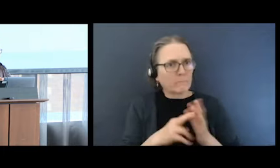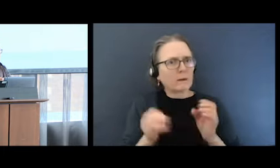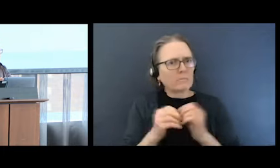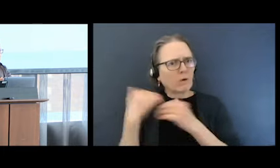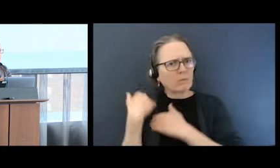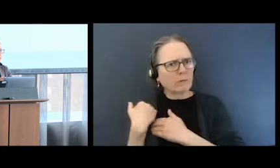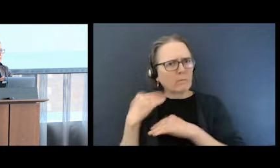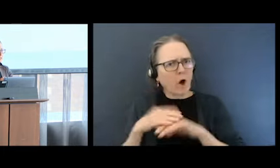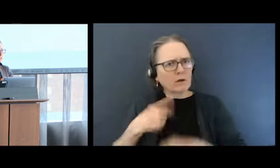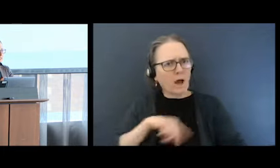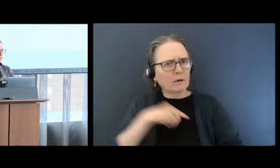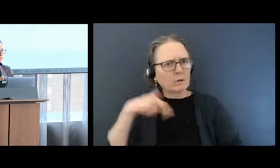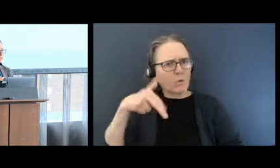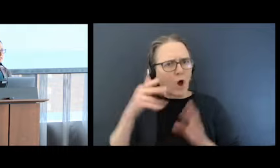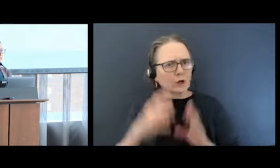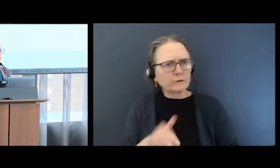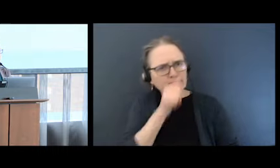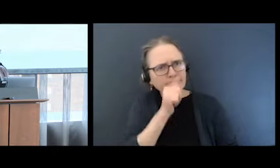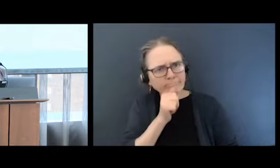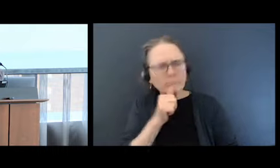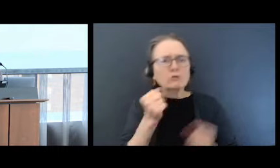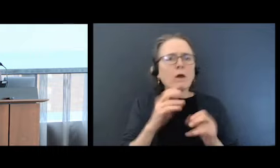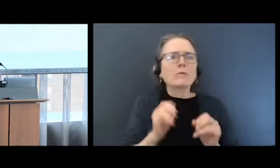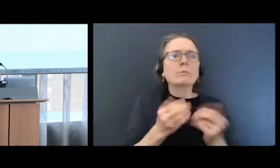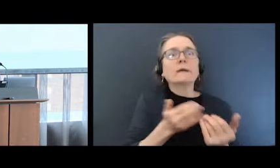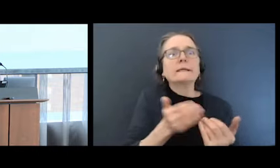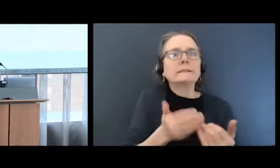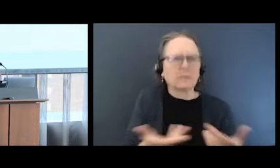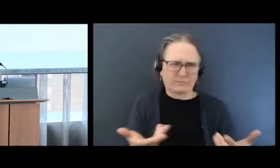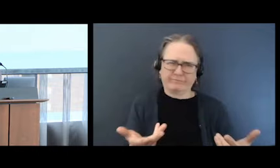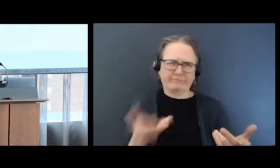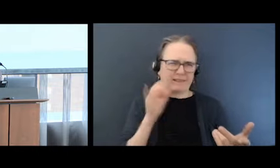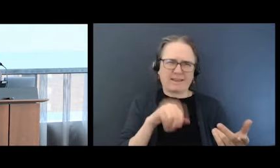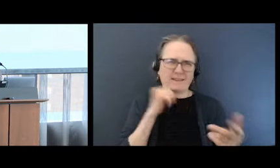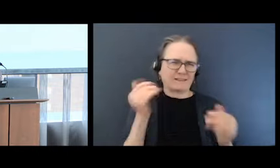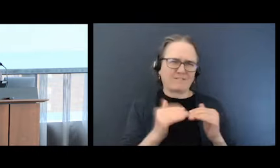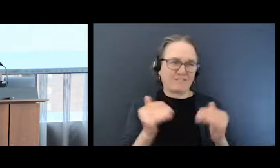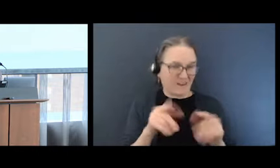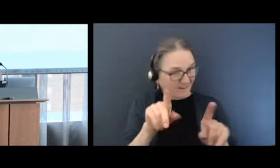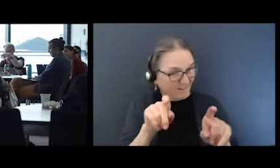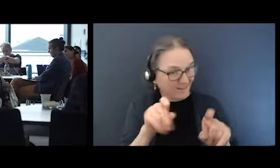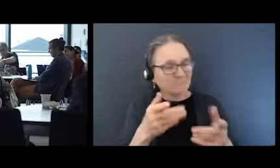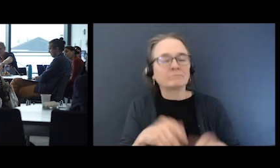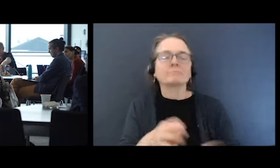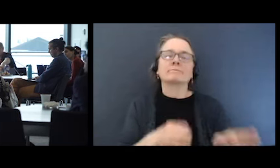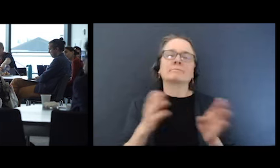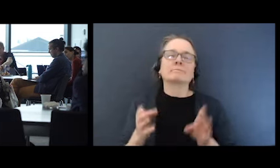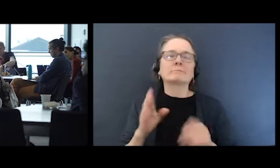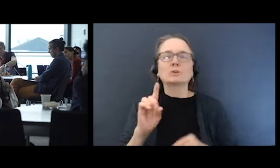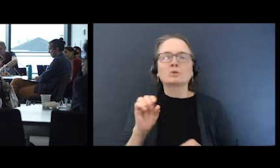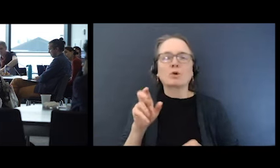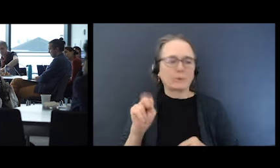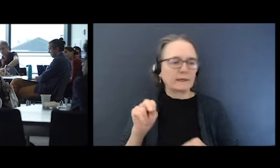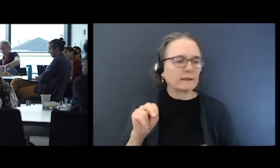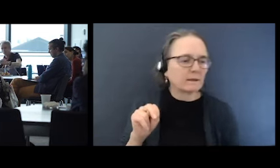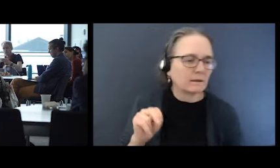many transportation entities are very interested in their ridership numbers and specifically how